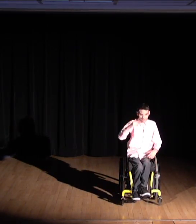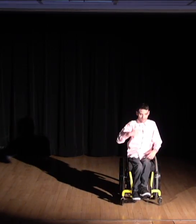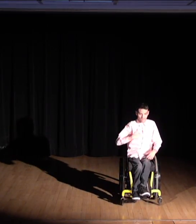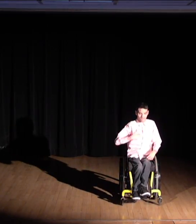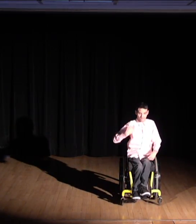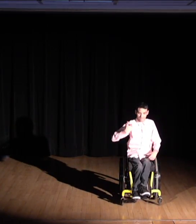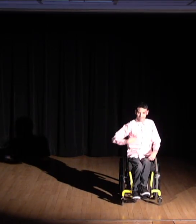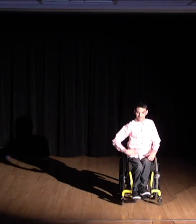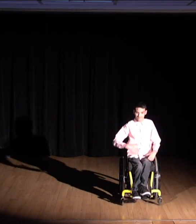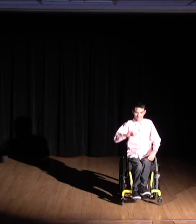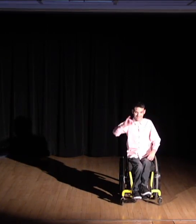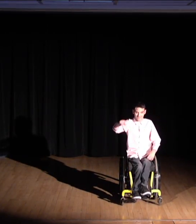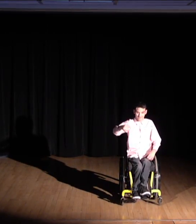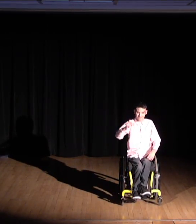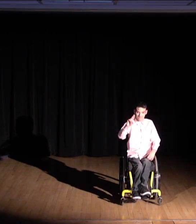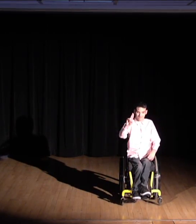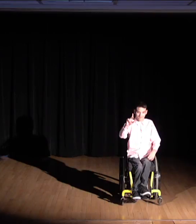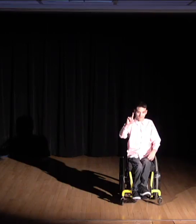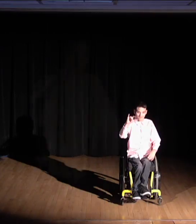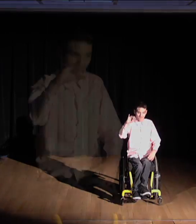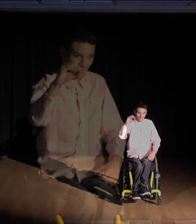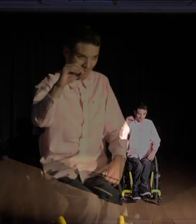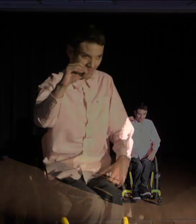Hello, I'm Julio.